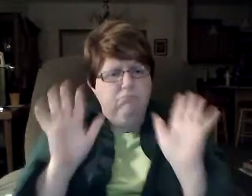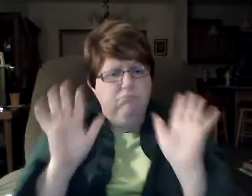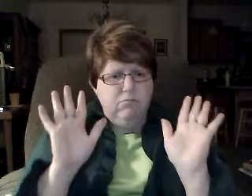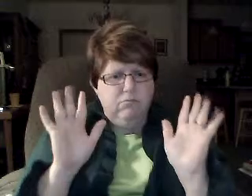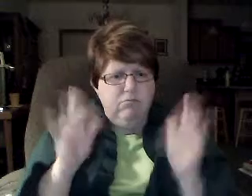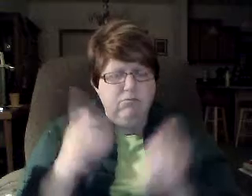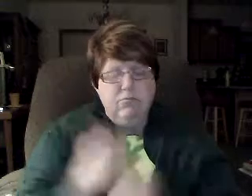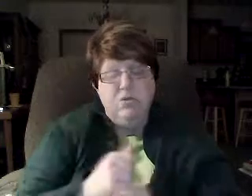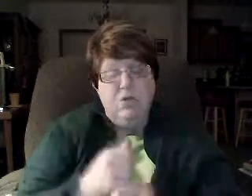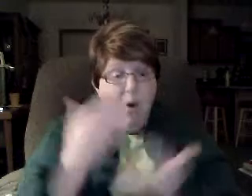Go.